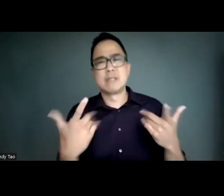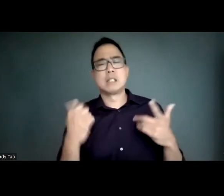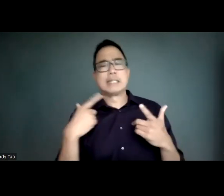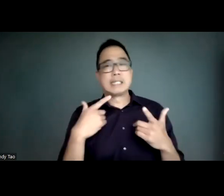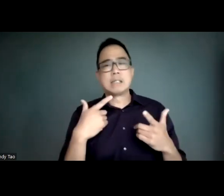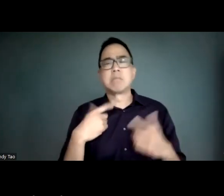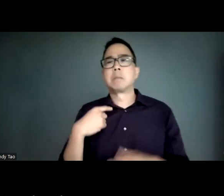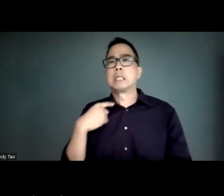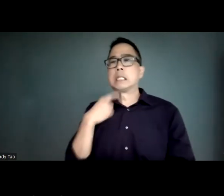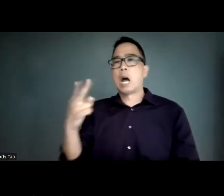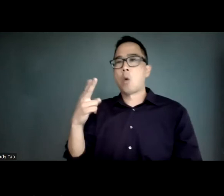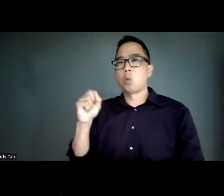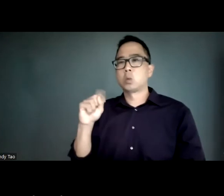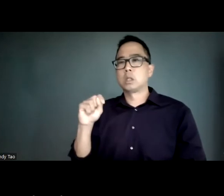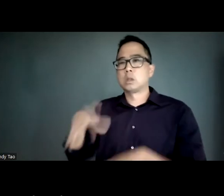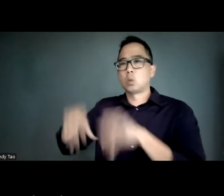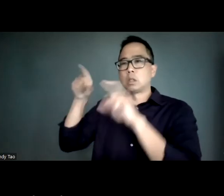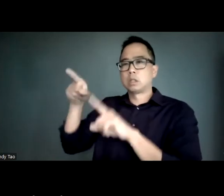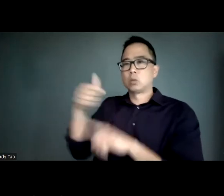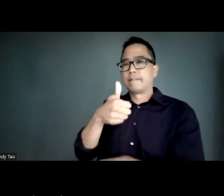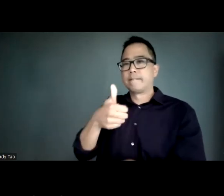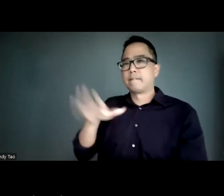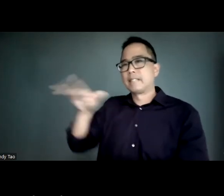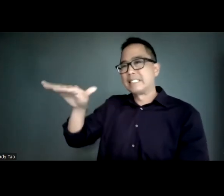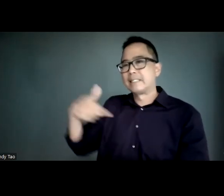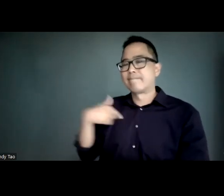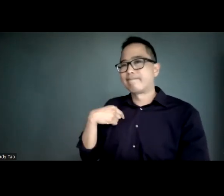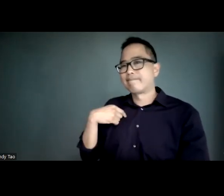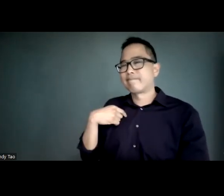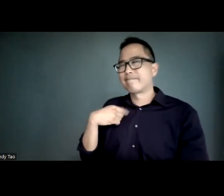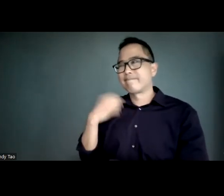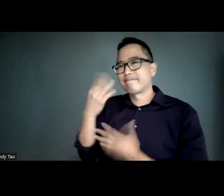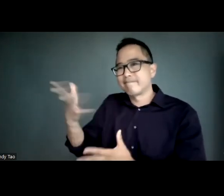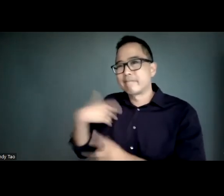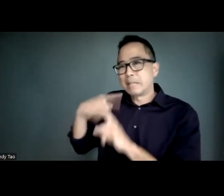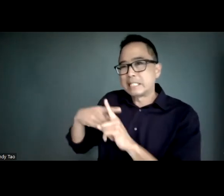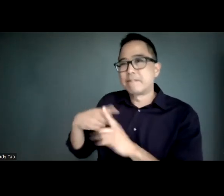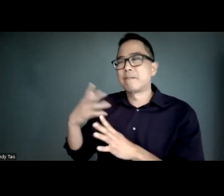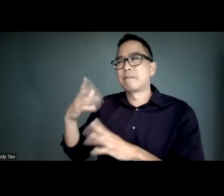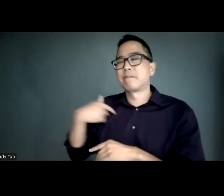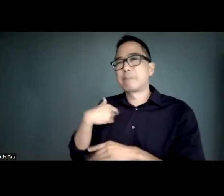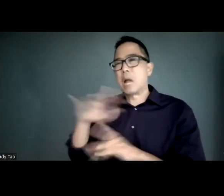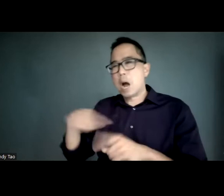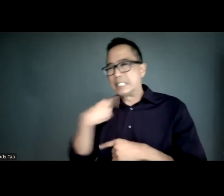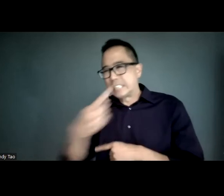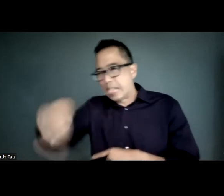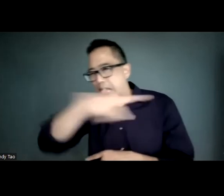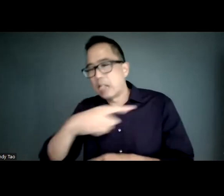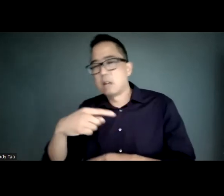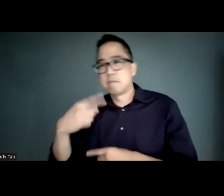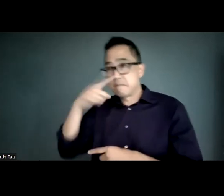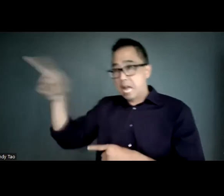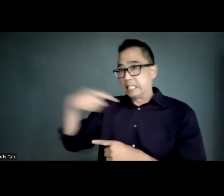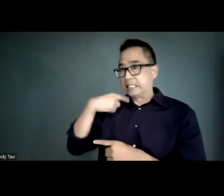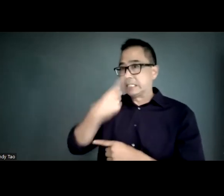Within the deaf community, we're a very small community. So maybe you can tell the host as opposed to telling everyone at the party. Tell